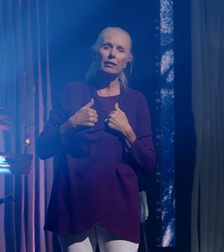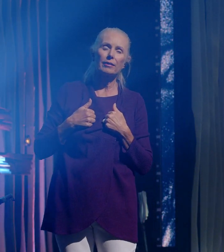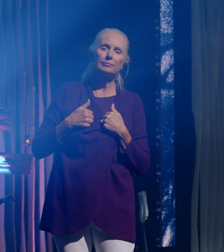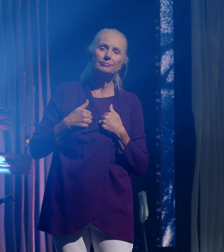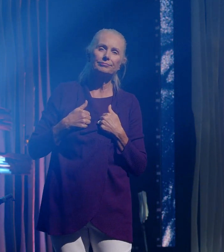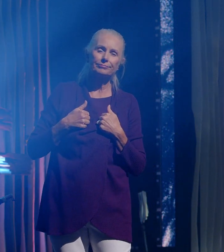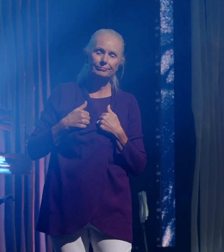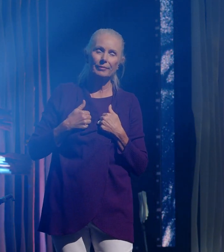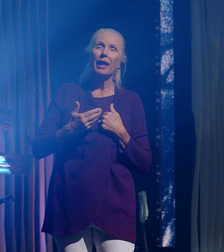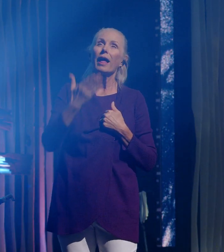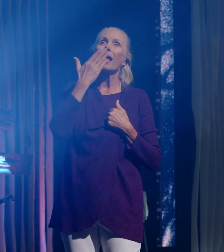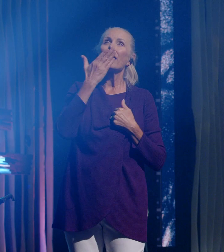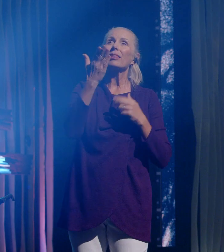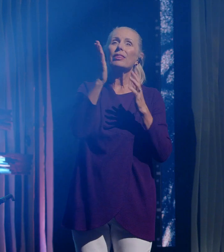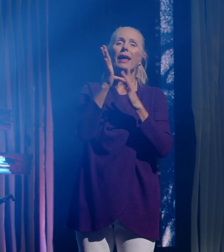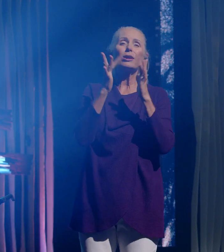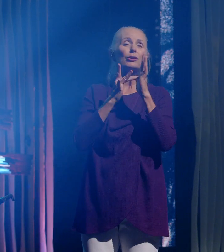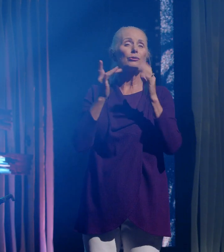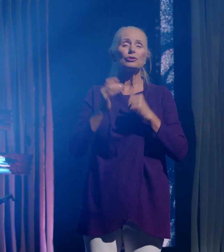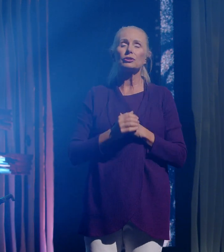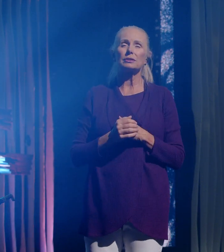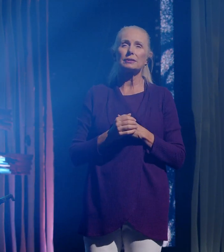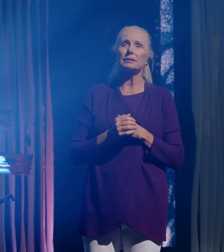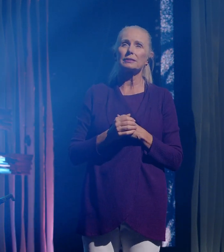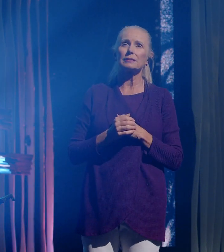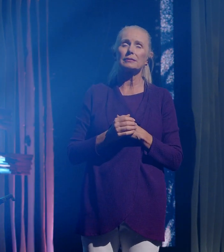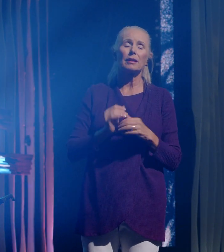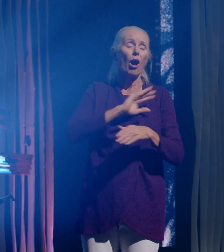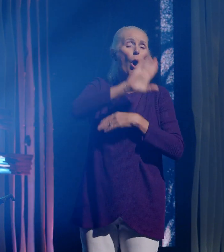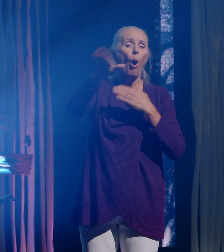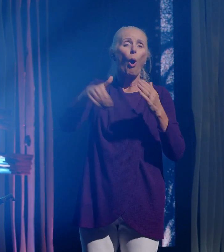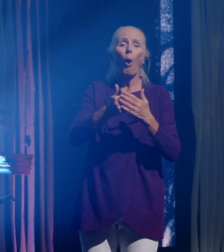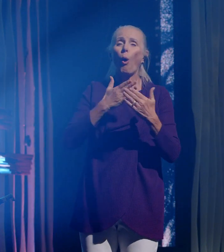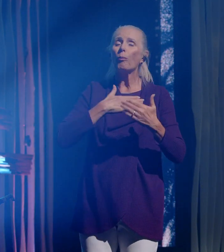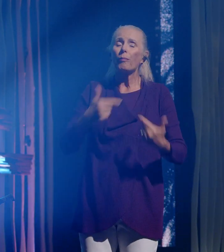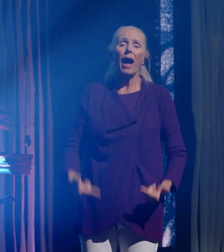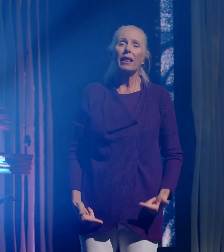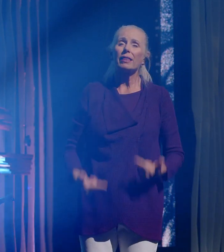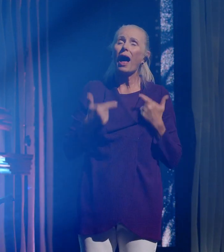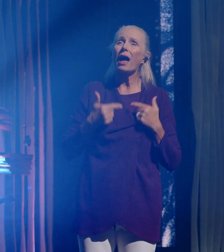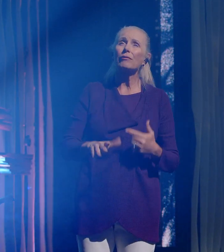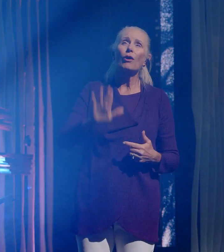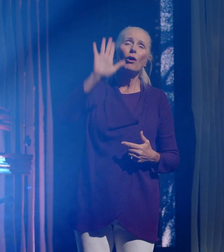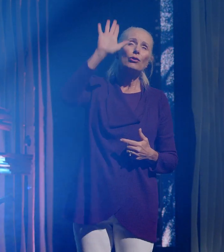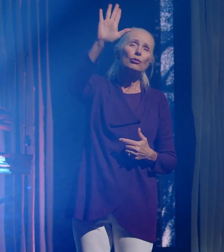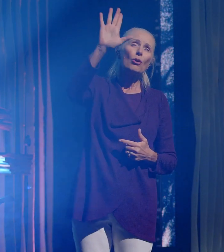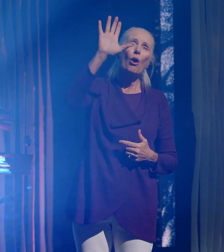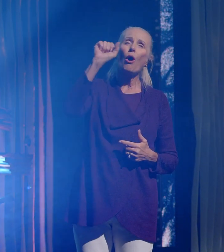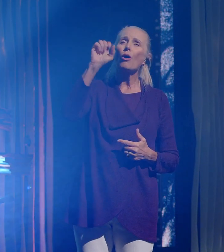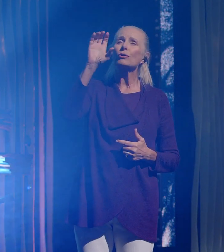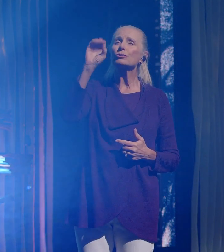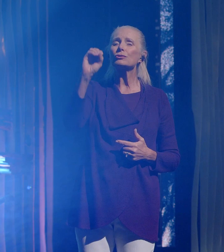faithful. Thank you, Jesus. All my life you have been so